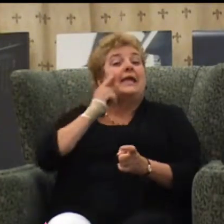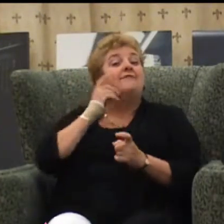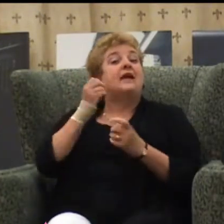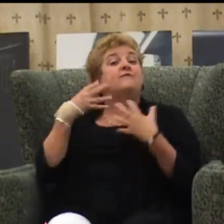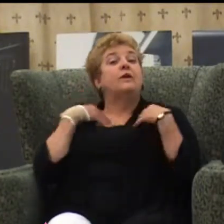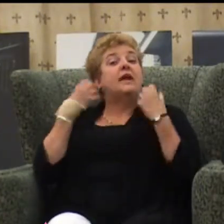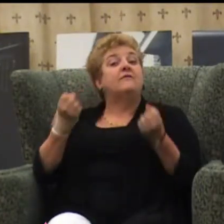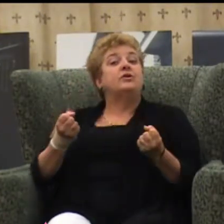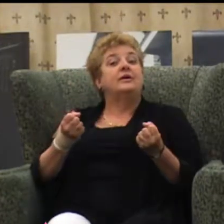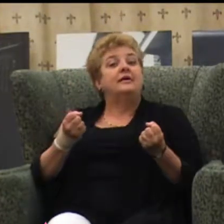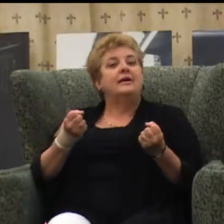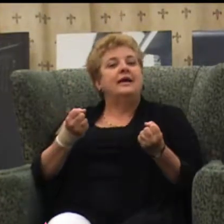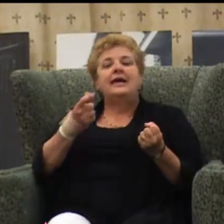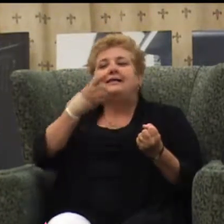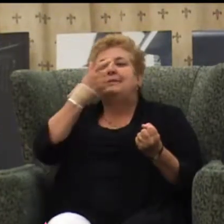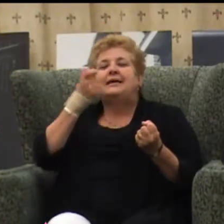you of the journey.